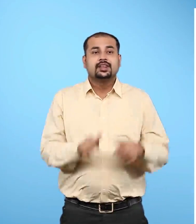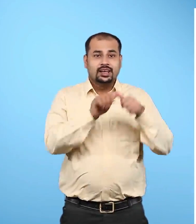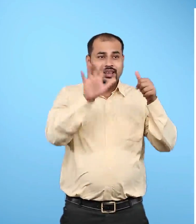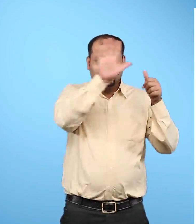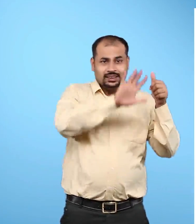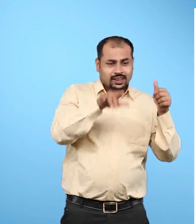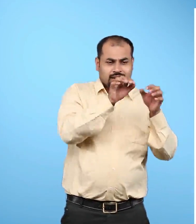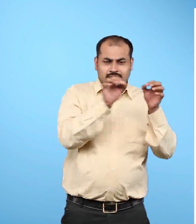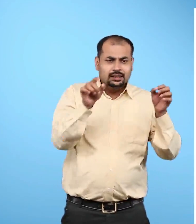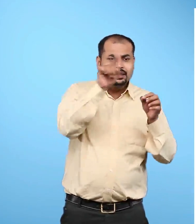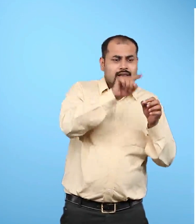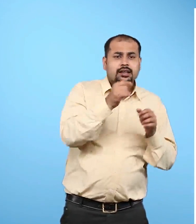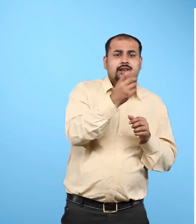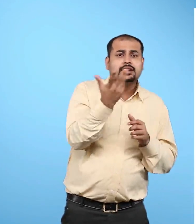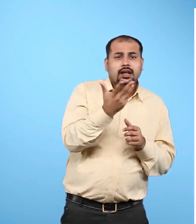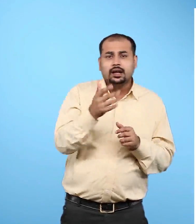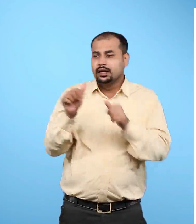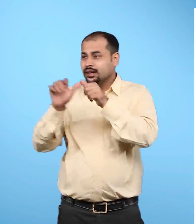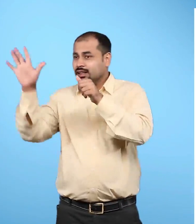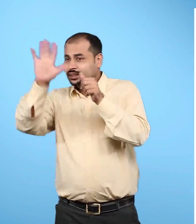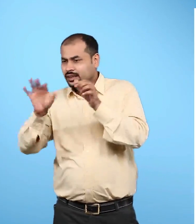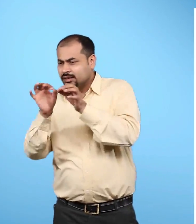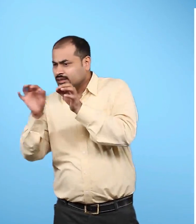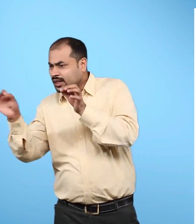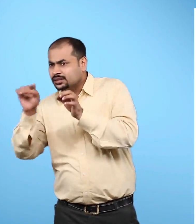How much is the area of each of these stamps?